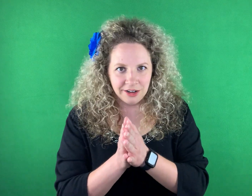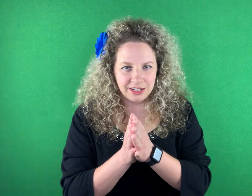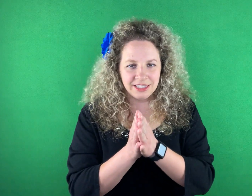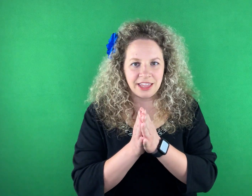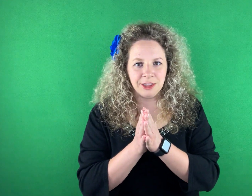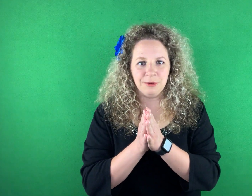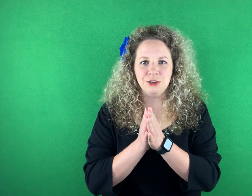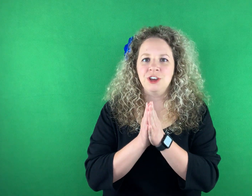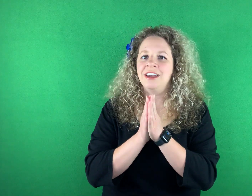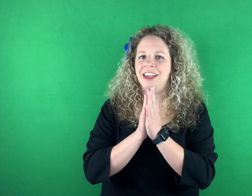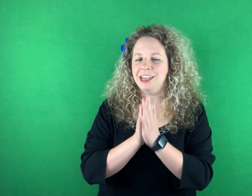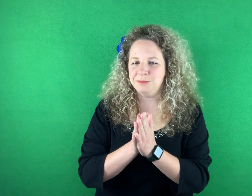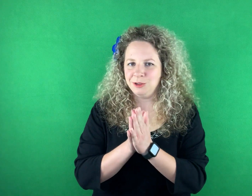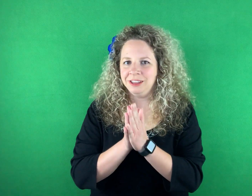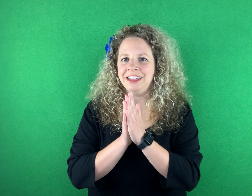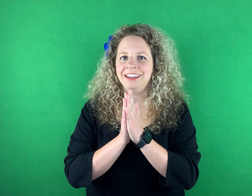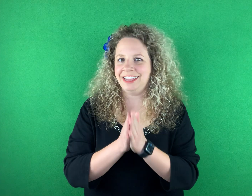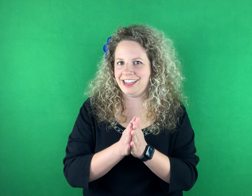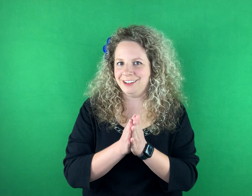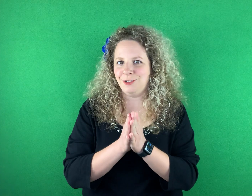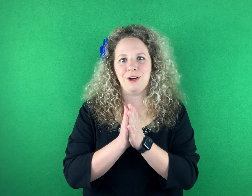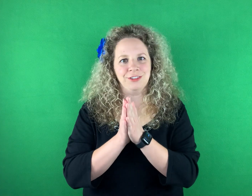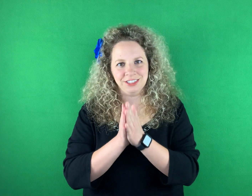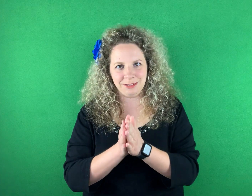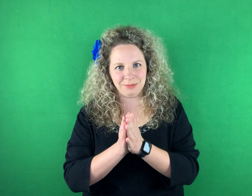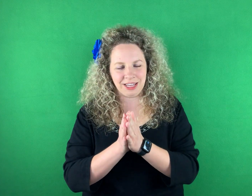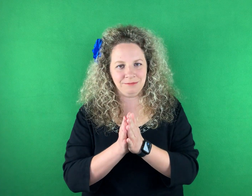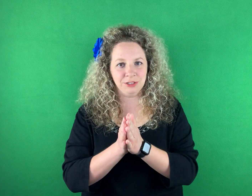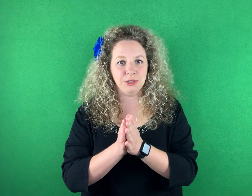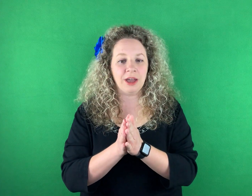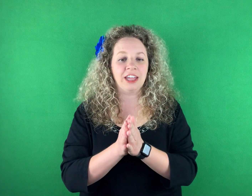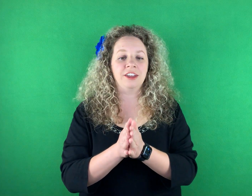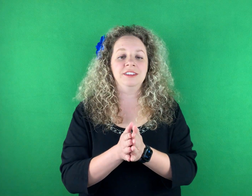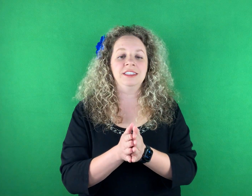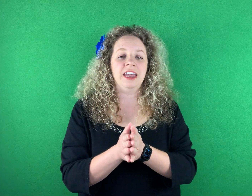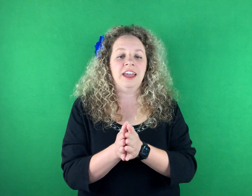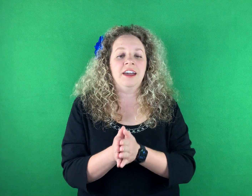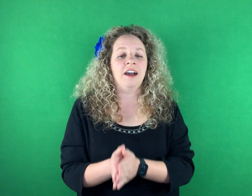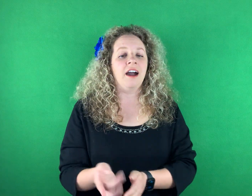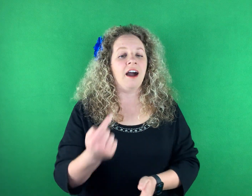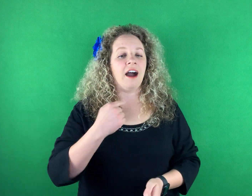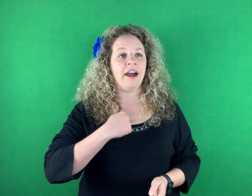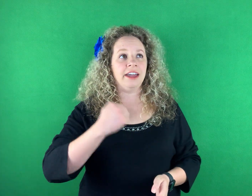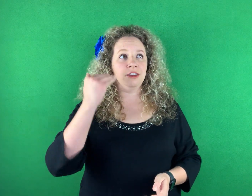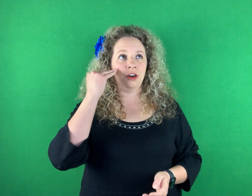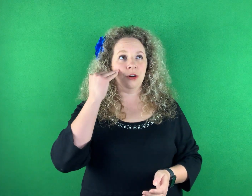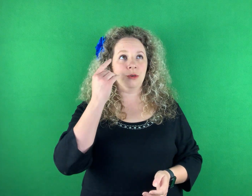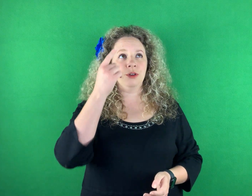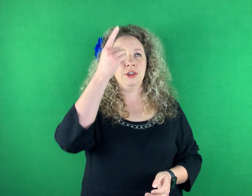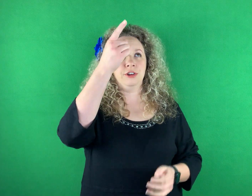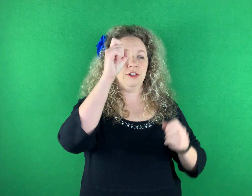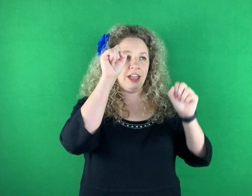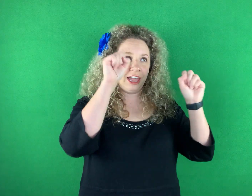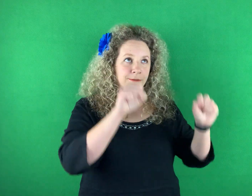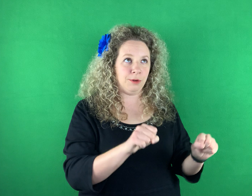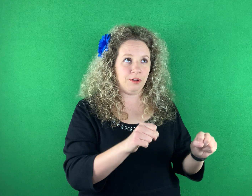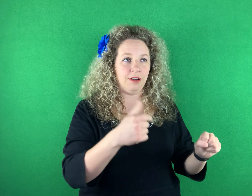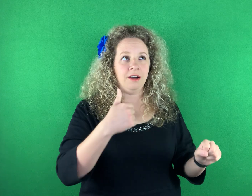American Sign Language, able and can are the same sign. So I could say, I know you're able,